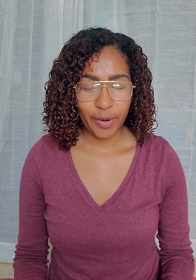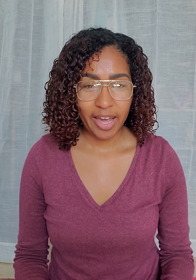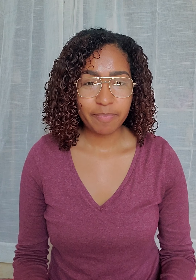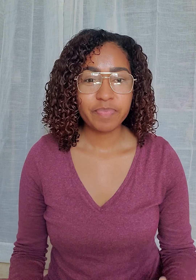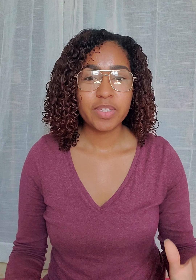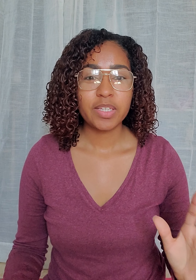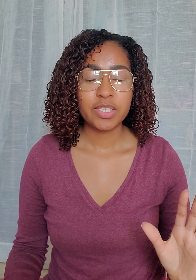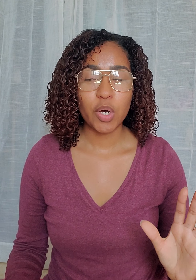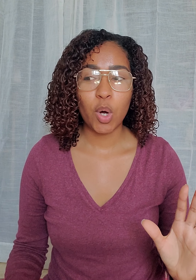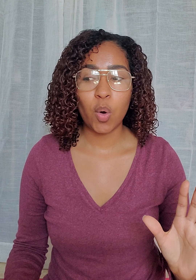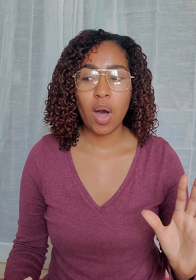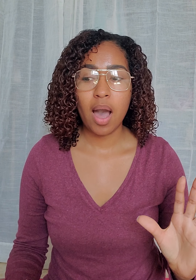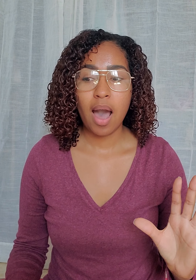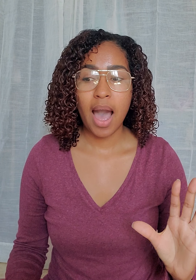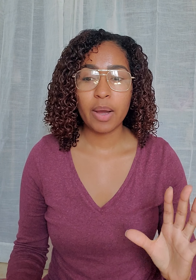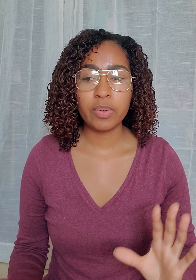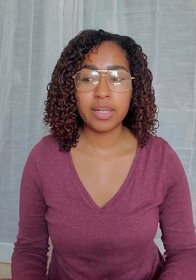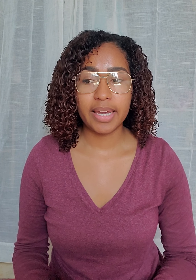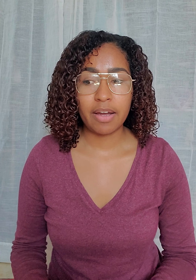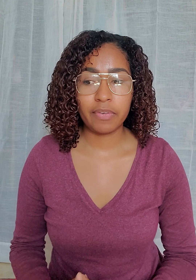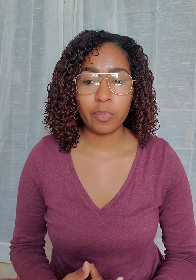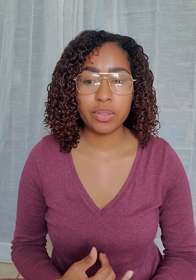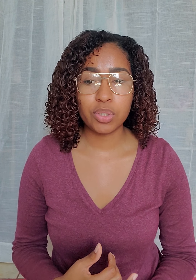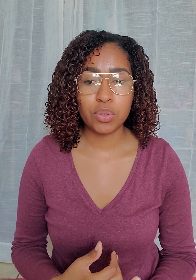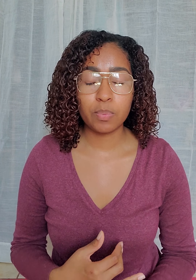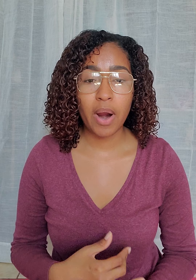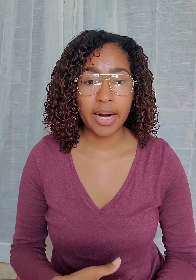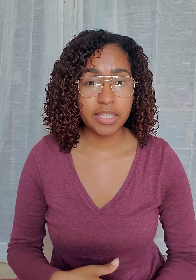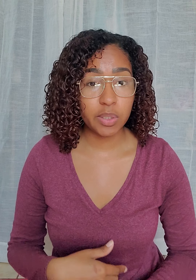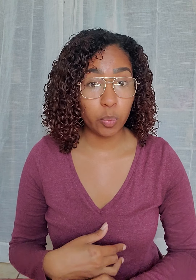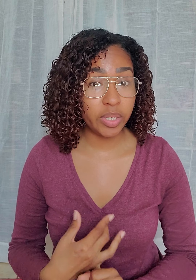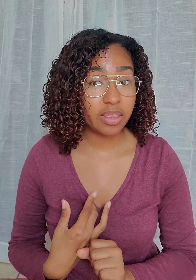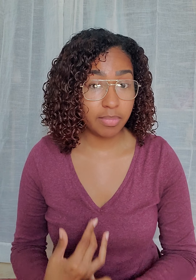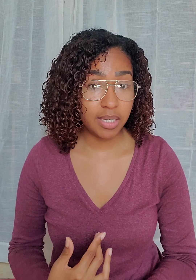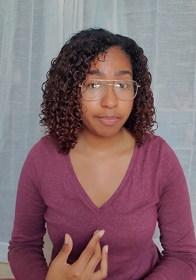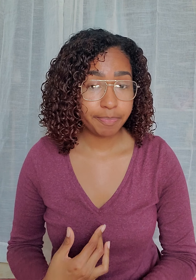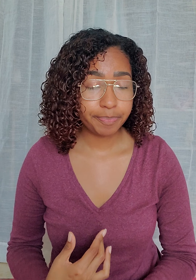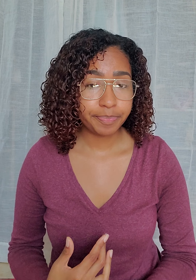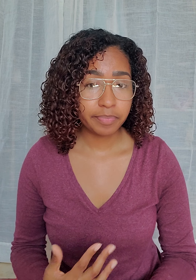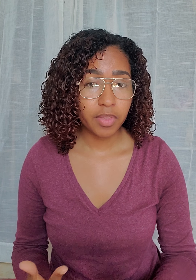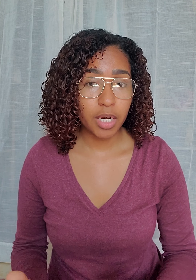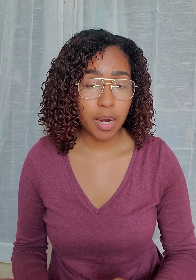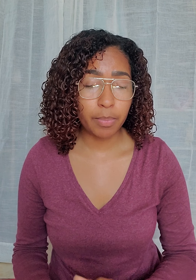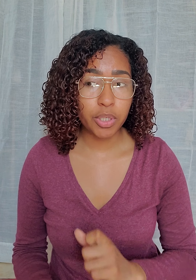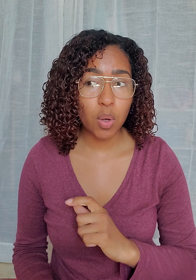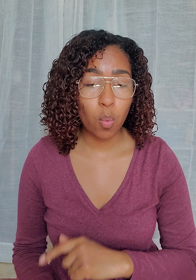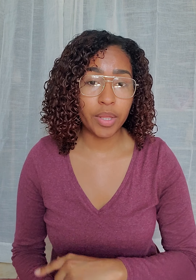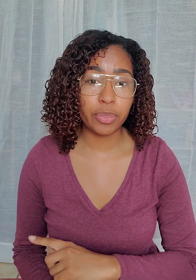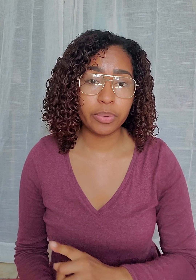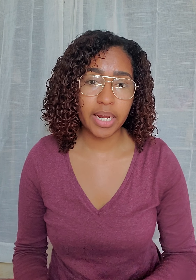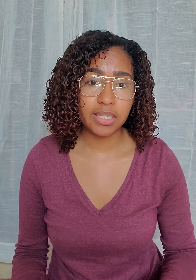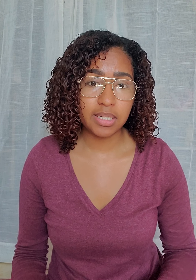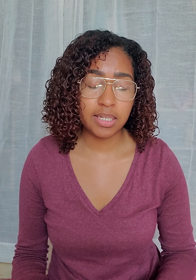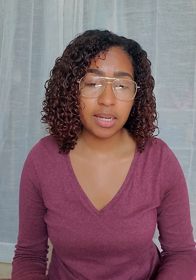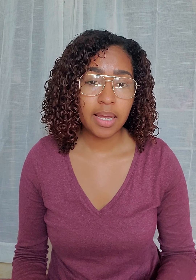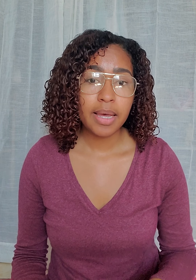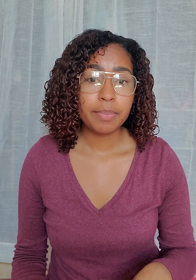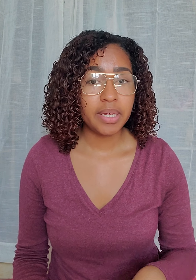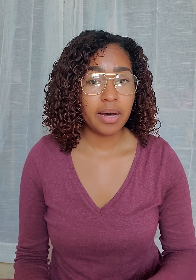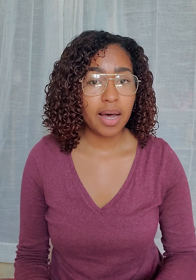okay? So I would like everyone to practice with me the numbers 1 through 19